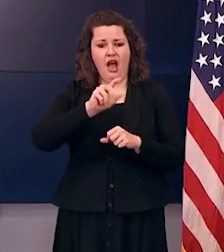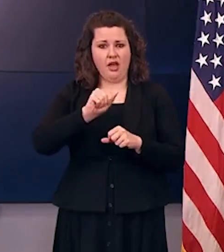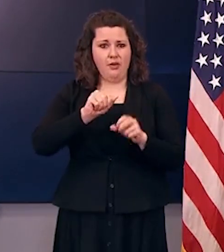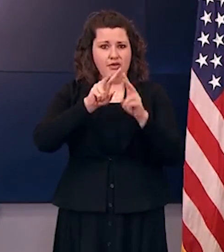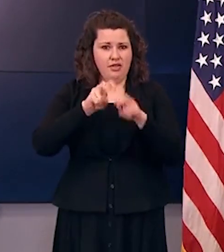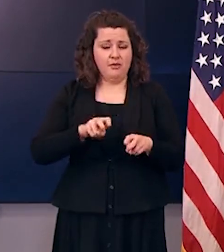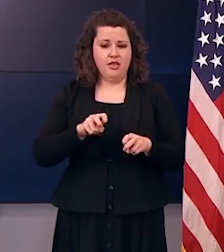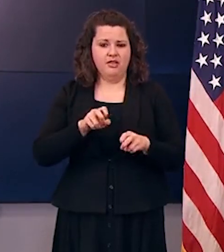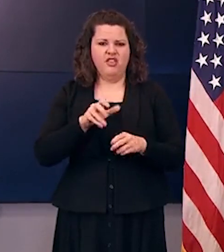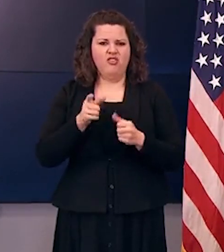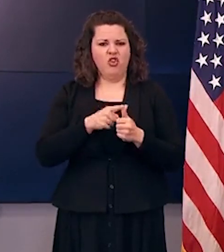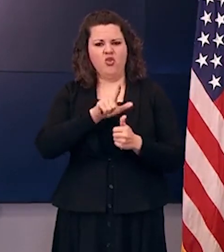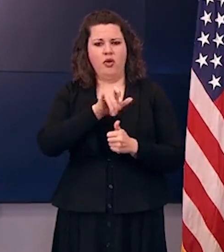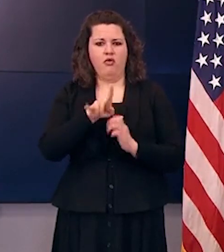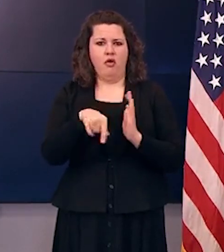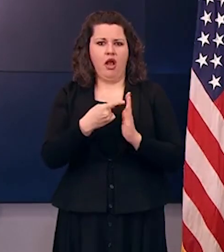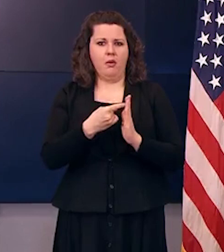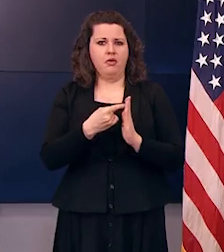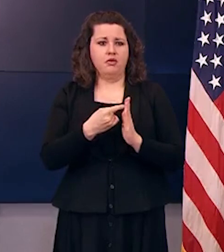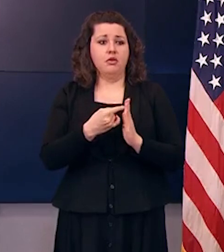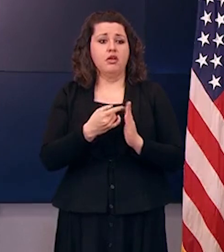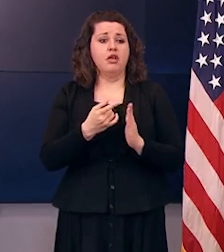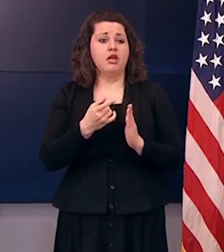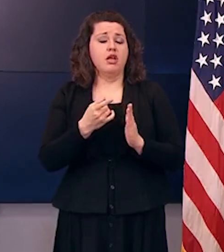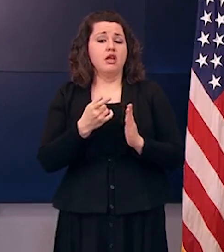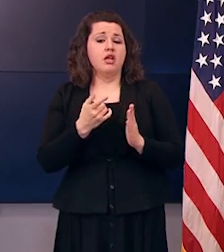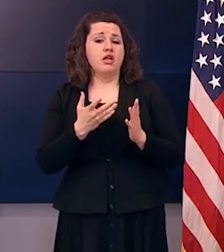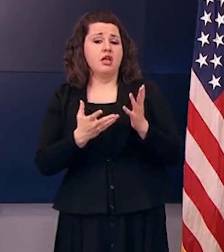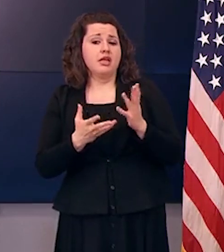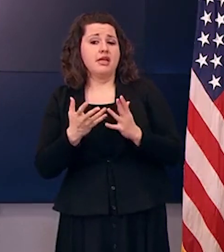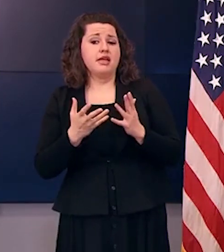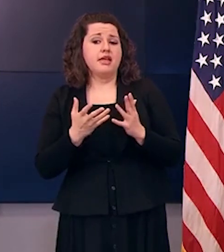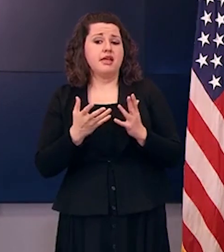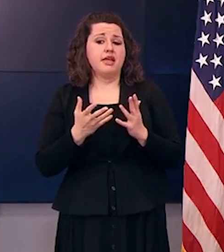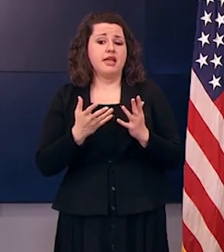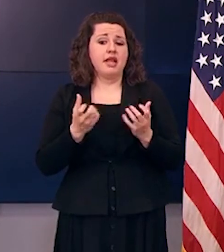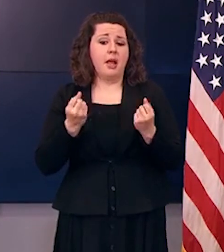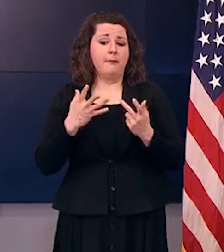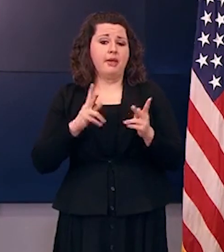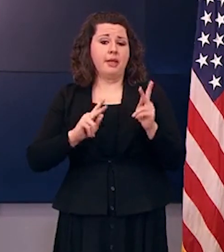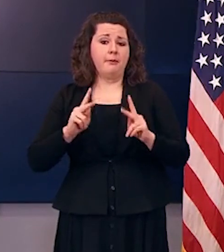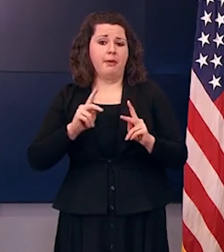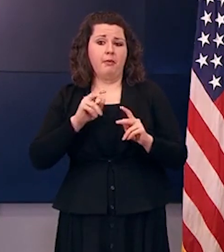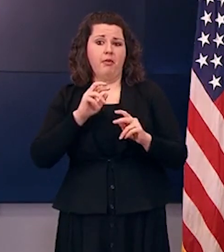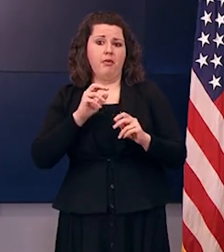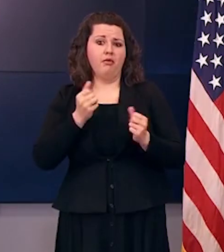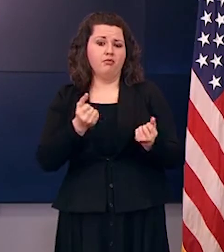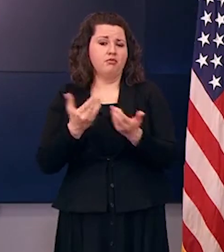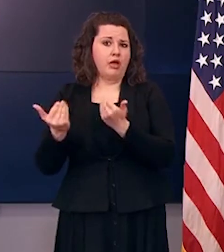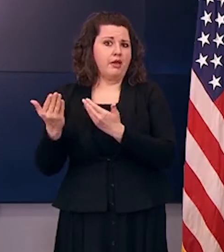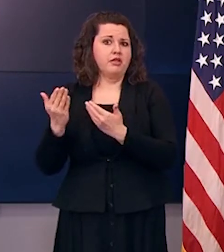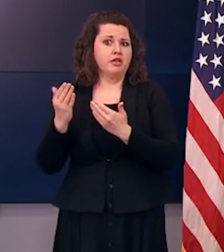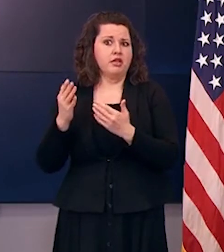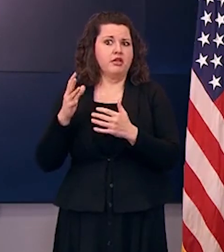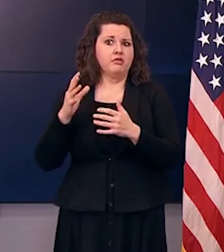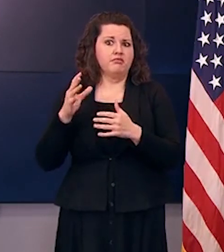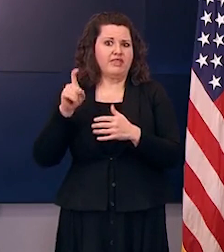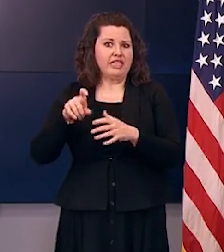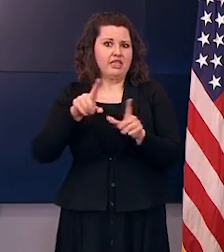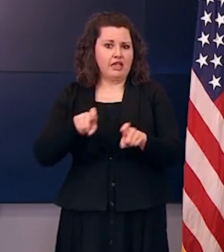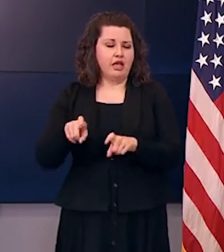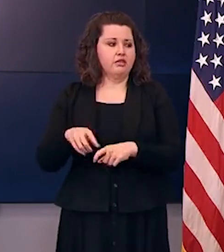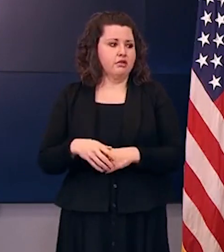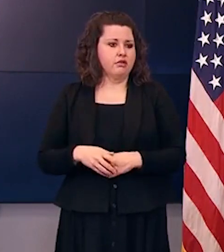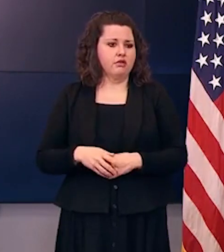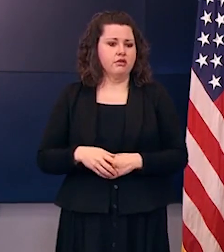24 hours, and what share of respondents received a recommendation to get tested?